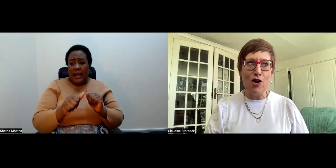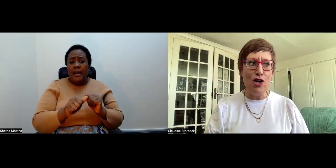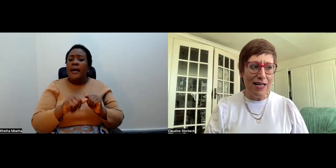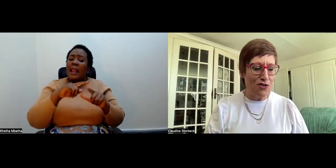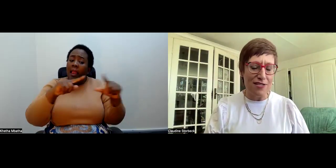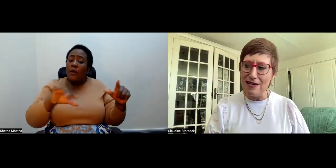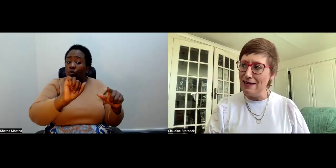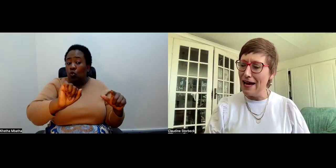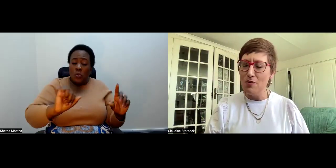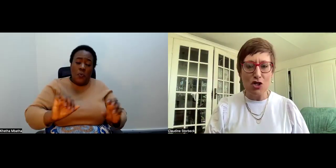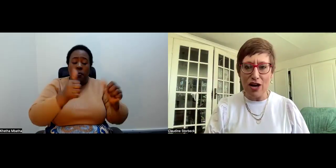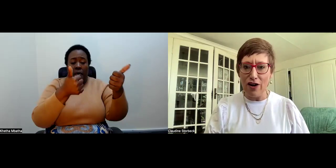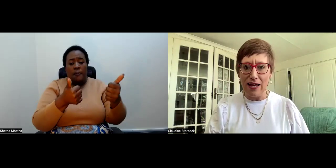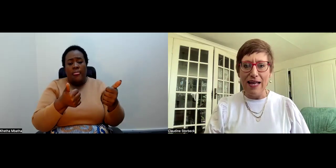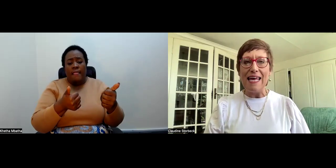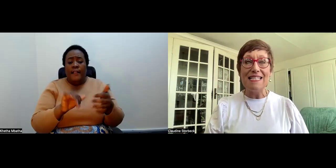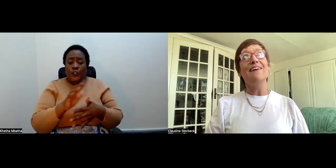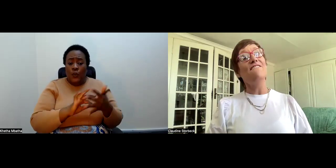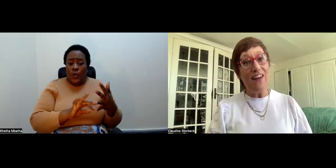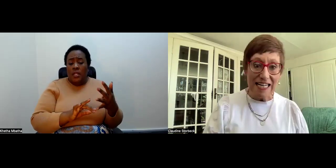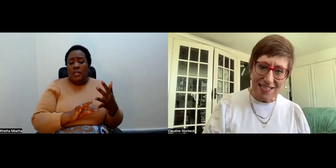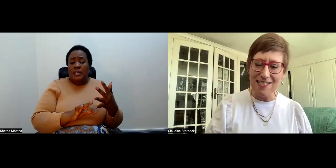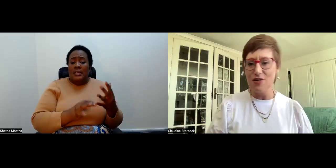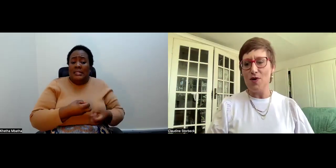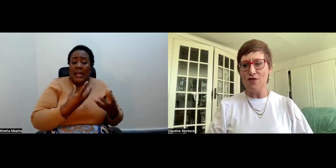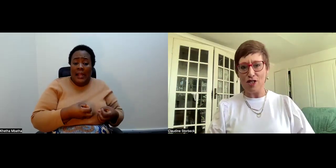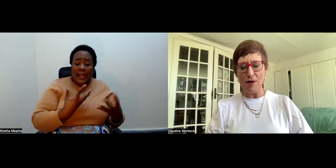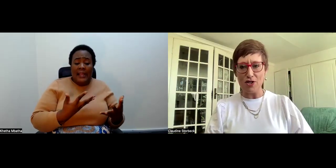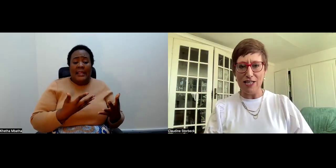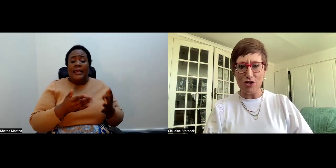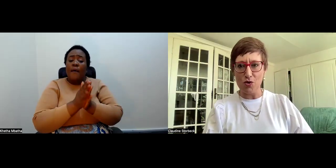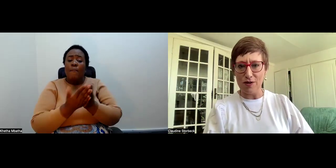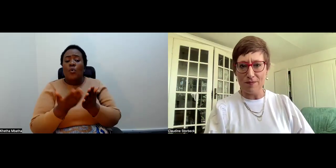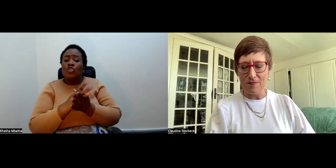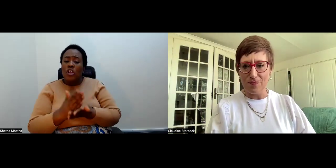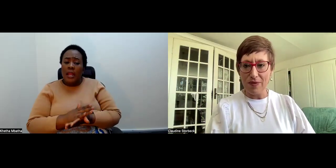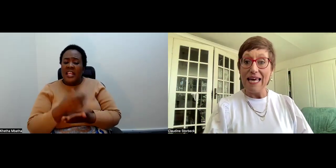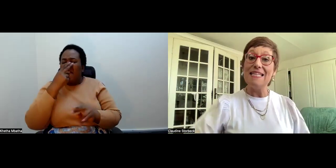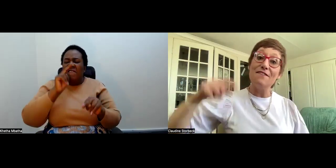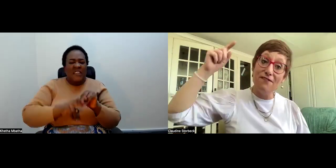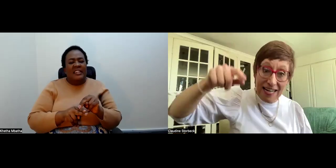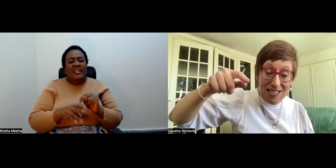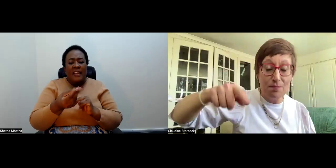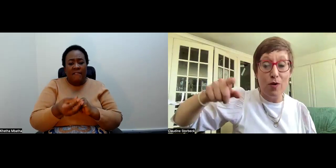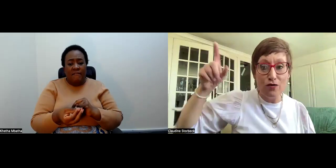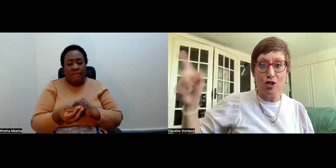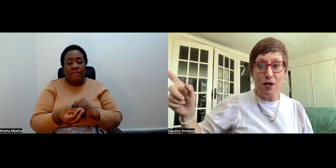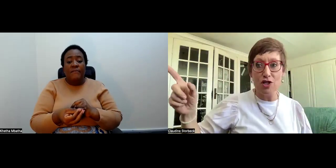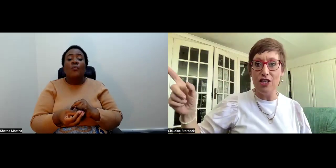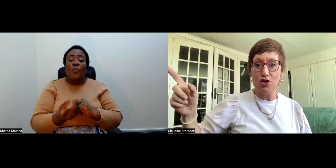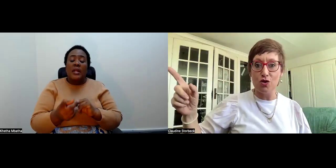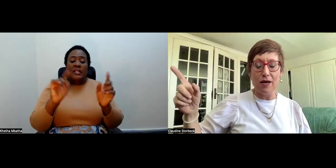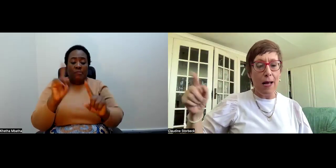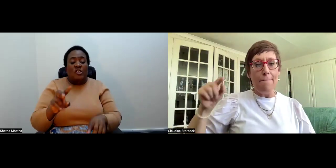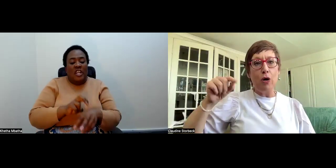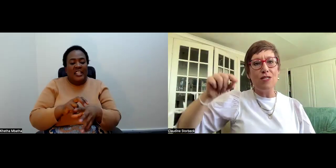Storytelling and early literacy book sharing is the funnest when you've got special needs children. It's the funnest when you've got special